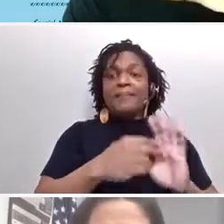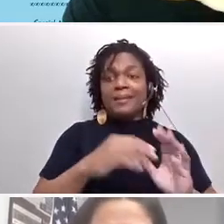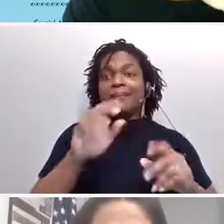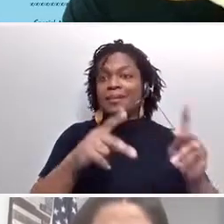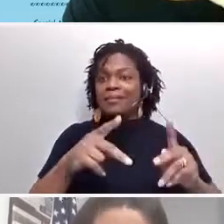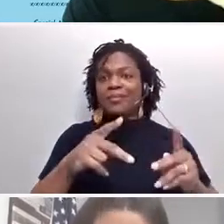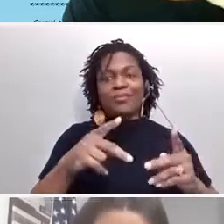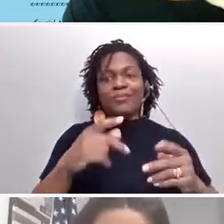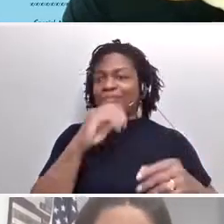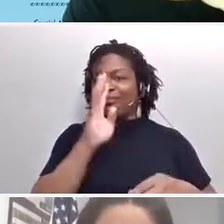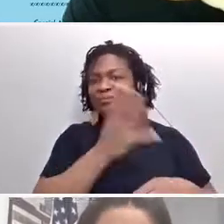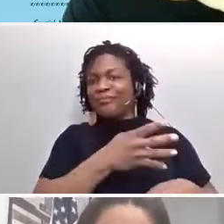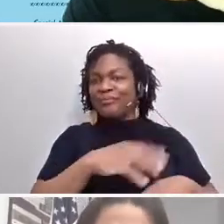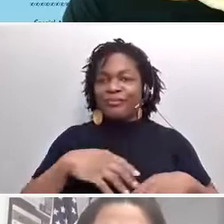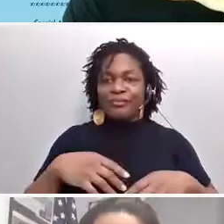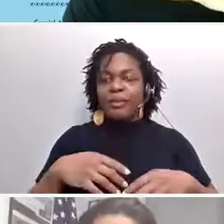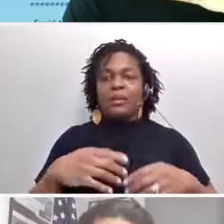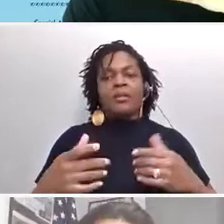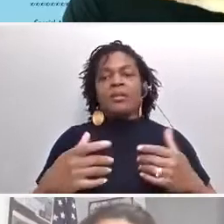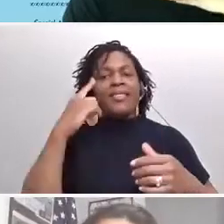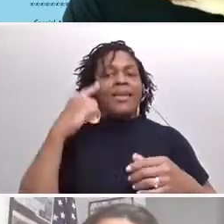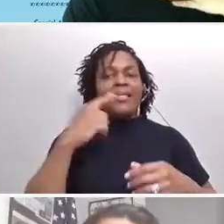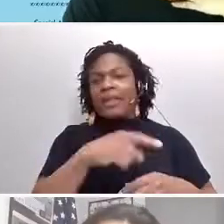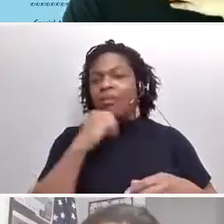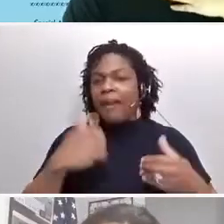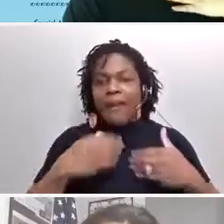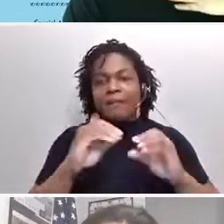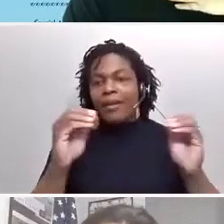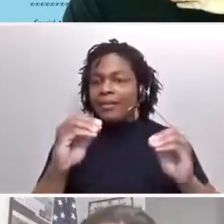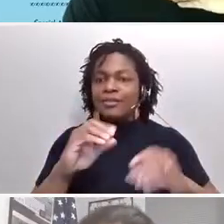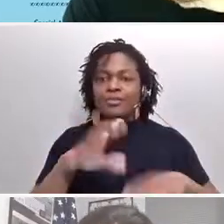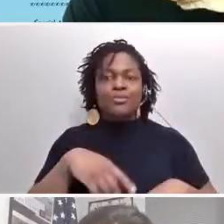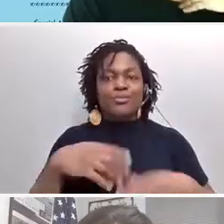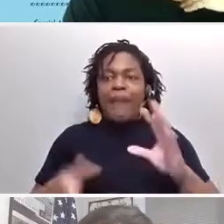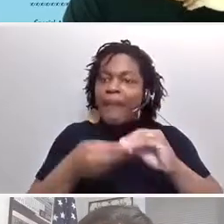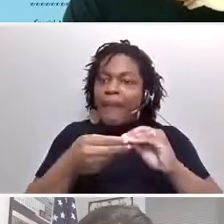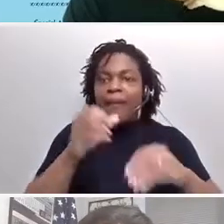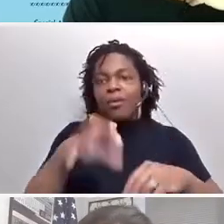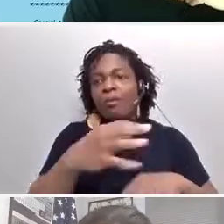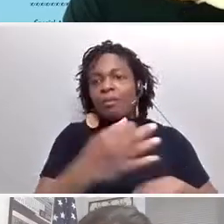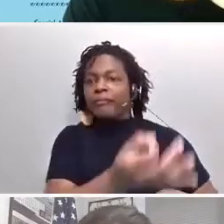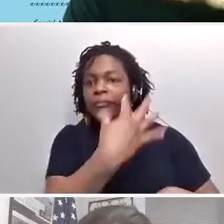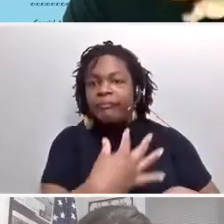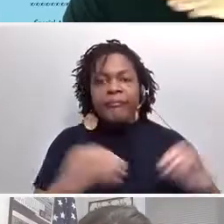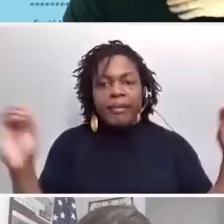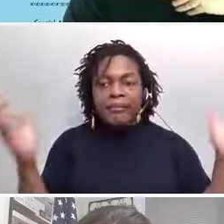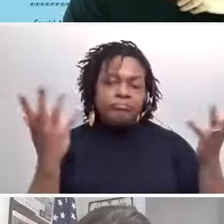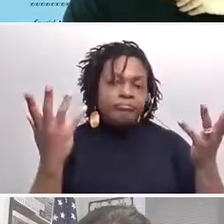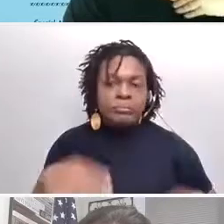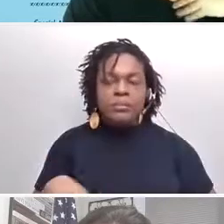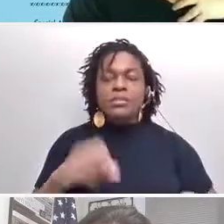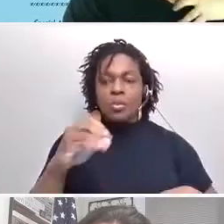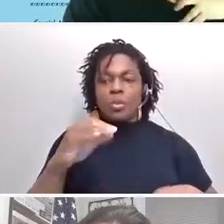or, won't really understand what's going on, which is really not the case. And so I'd like to just,